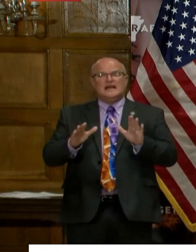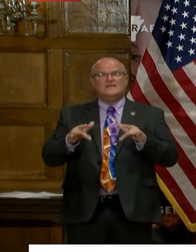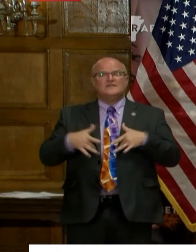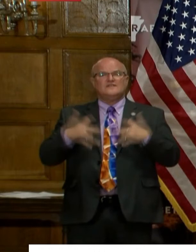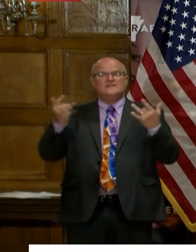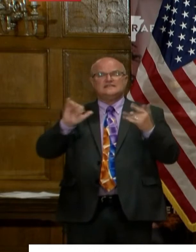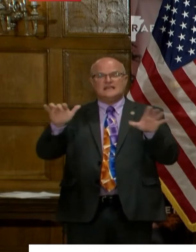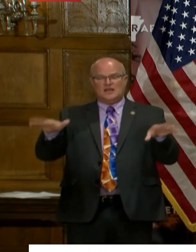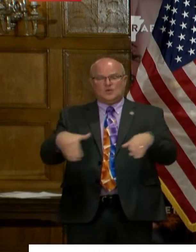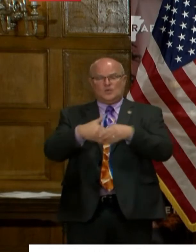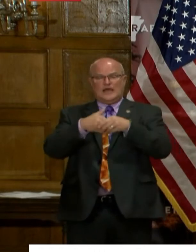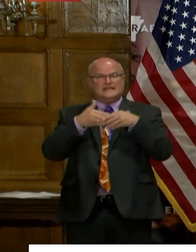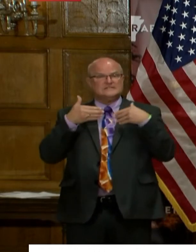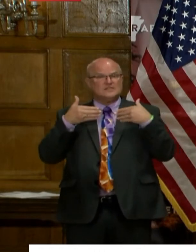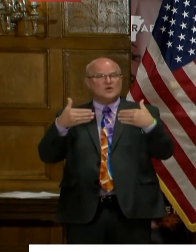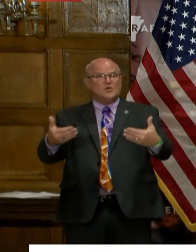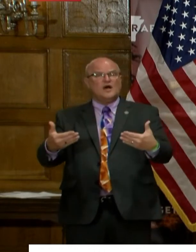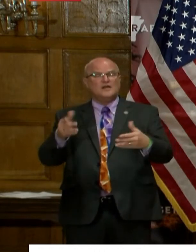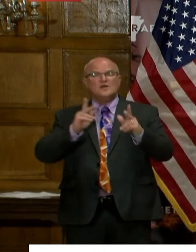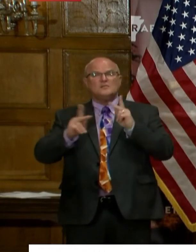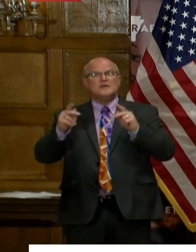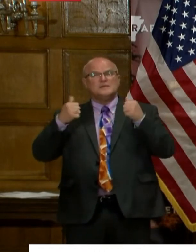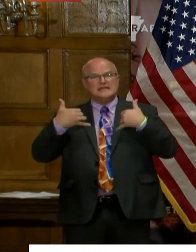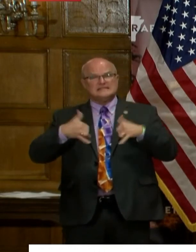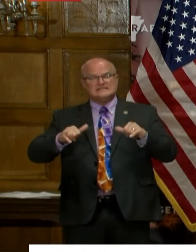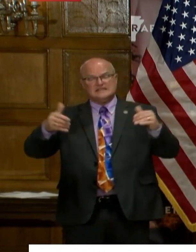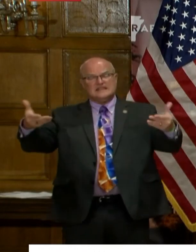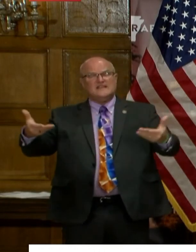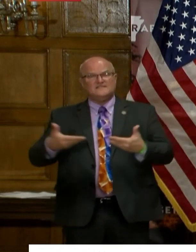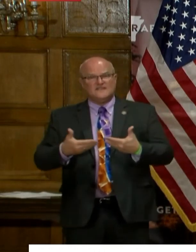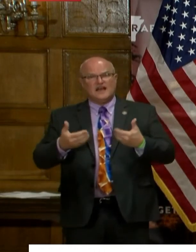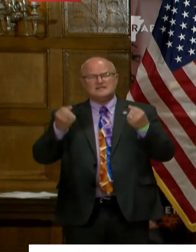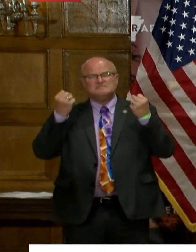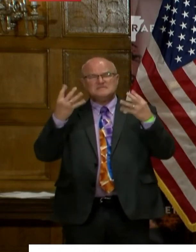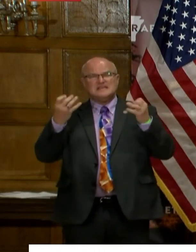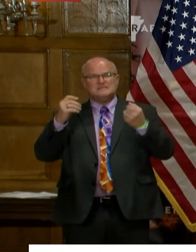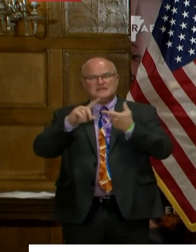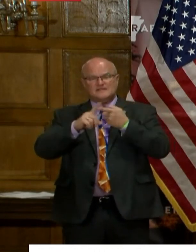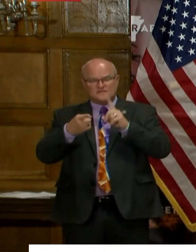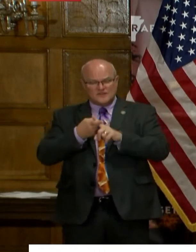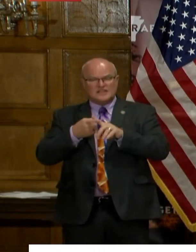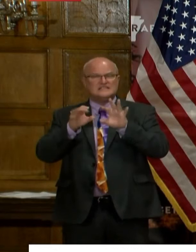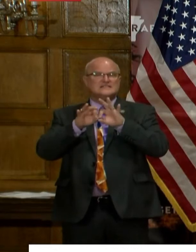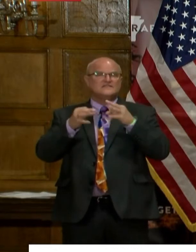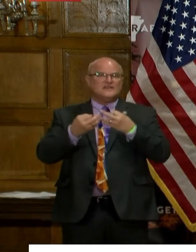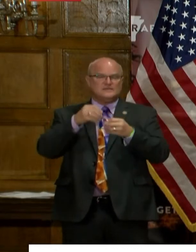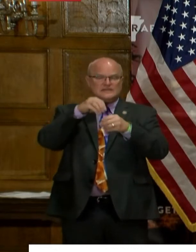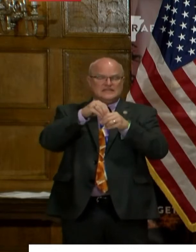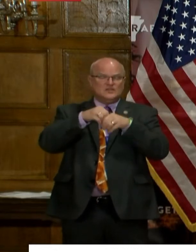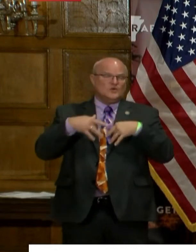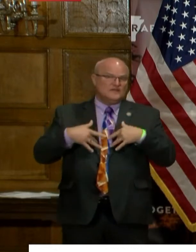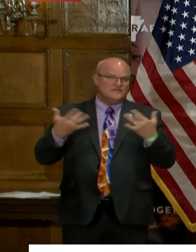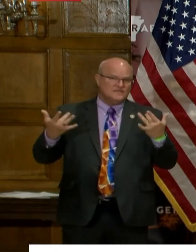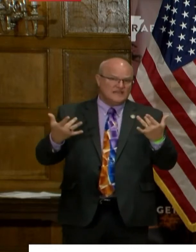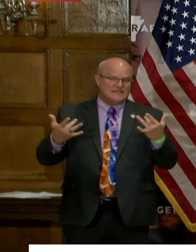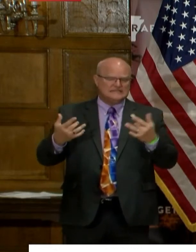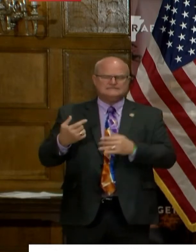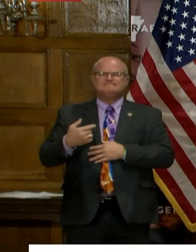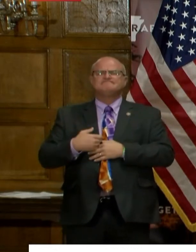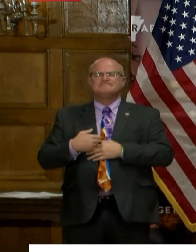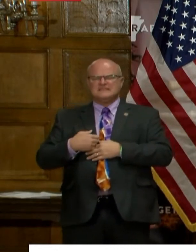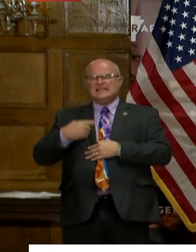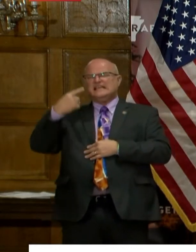like weddings to go on, where people can still invite dozens of friends and families to an indoor event. Don't you think